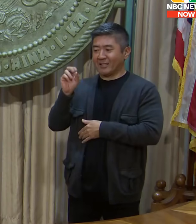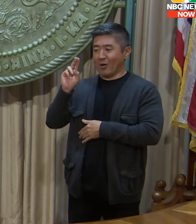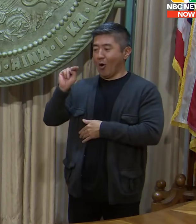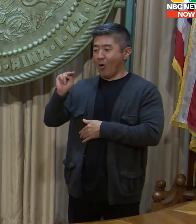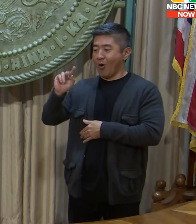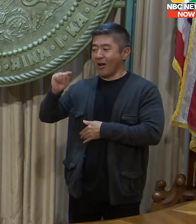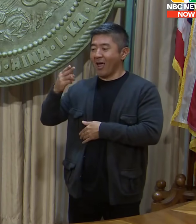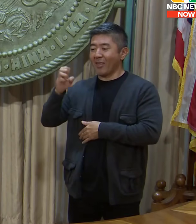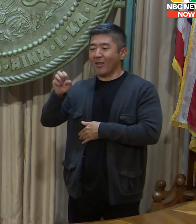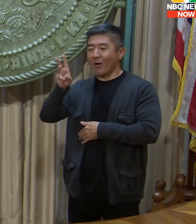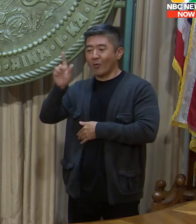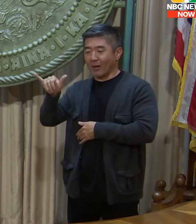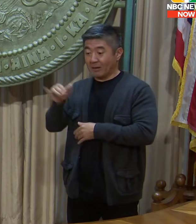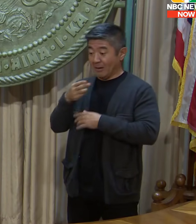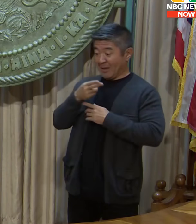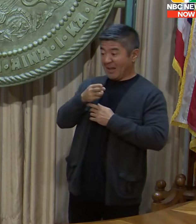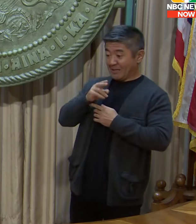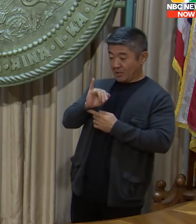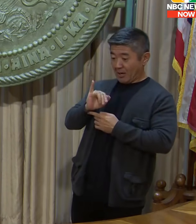is